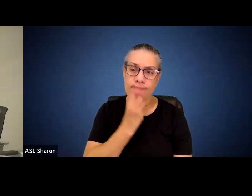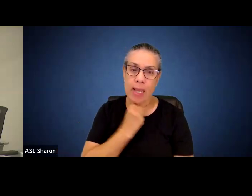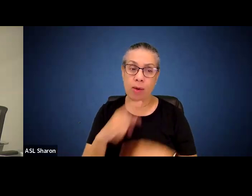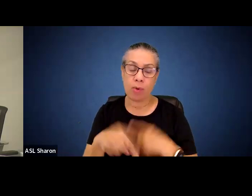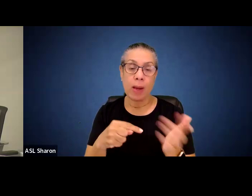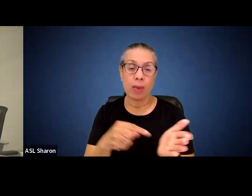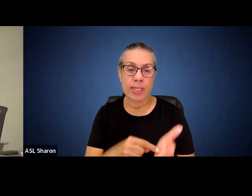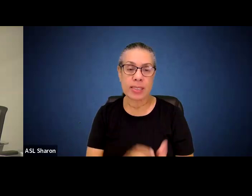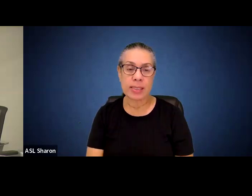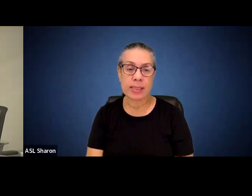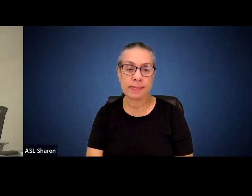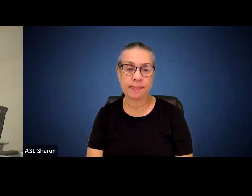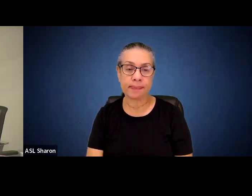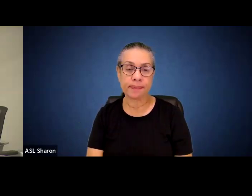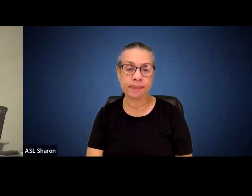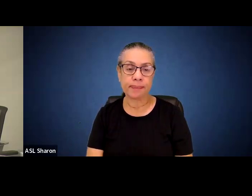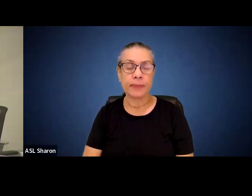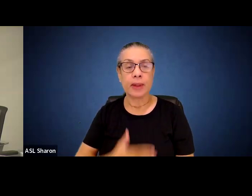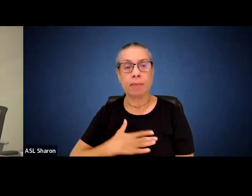guess the first question I have